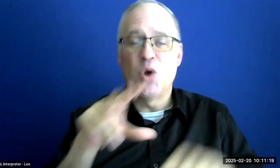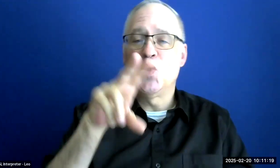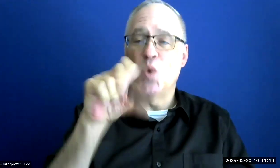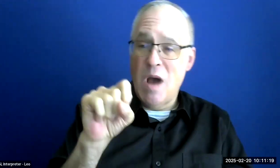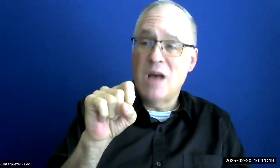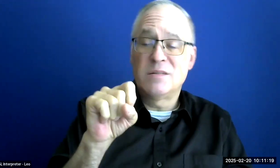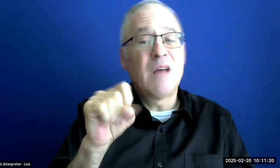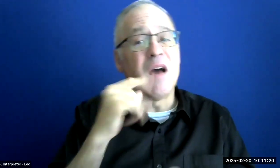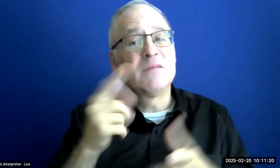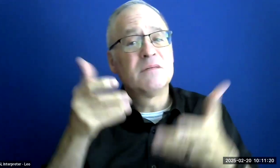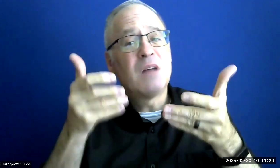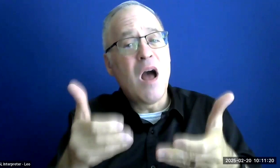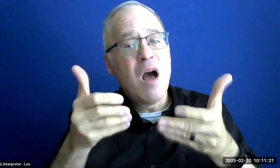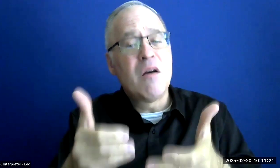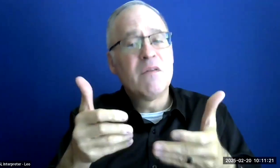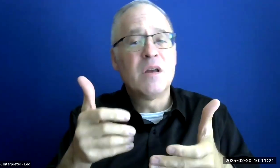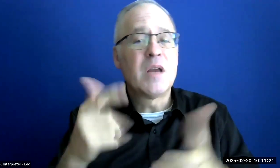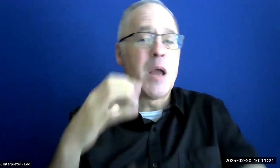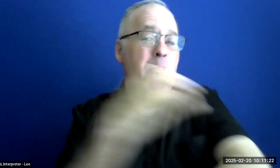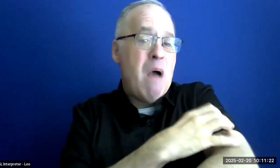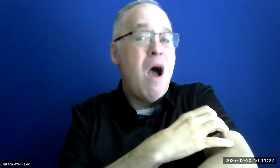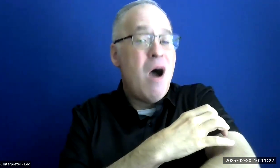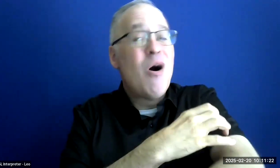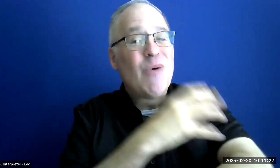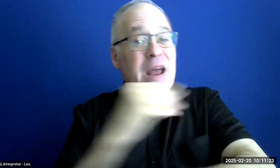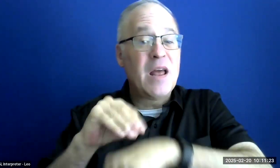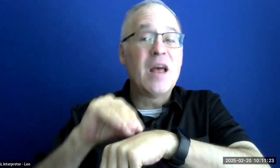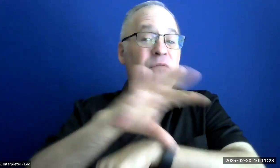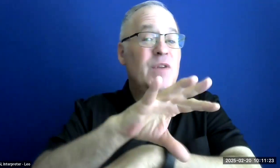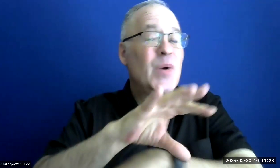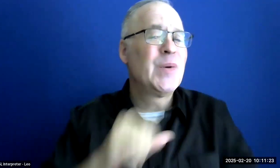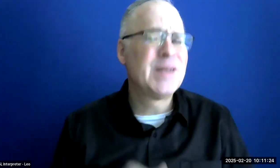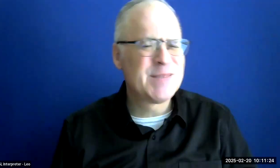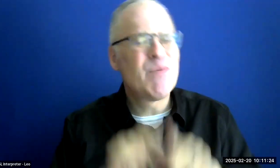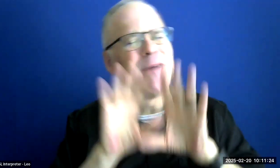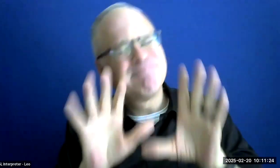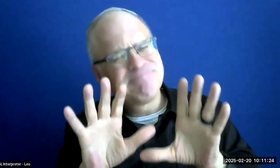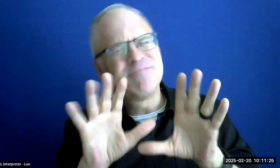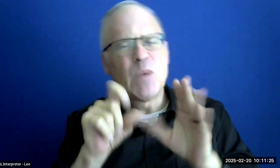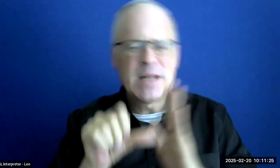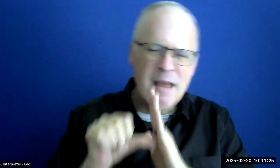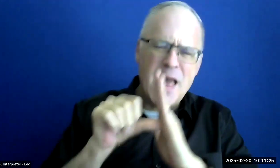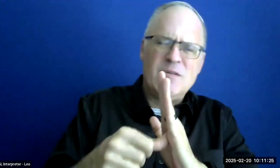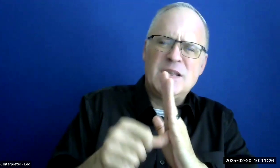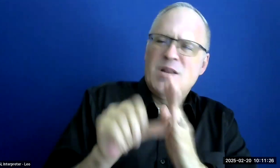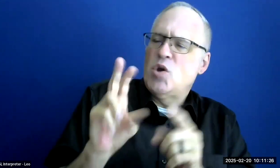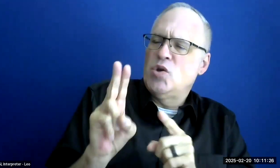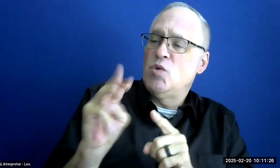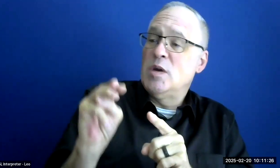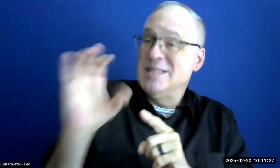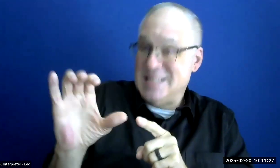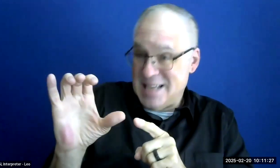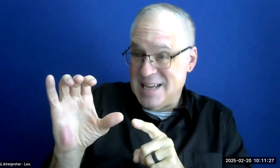as a country. The important thing to emphasize is that there are differences in how the UMC's current structures